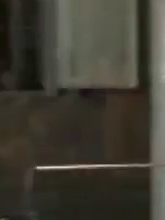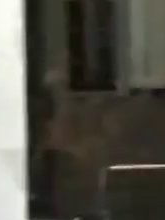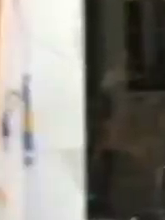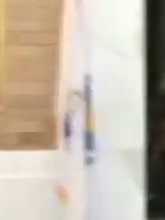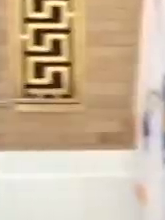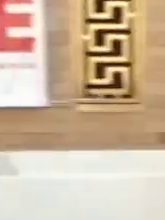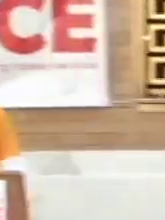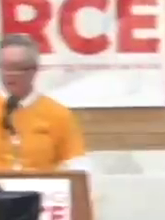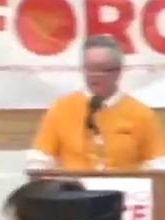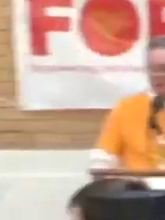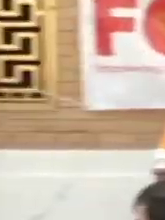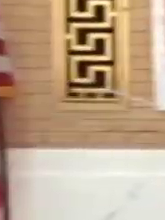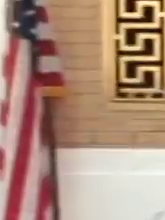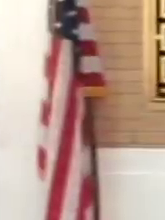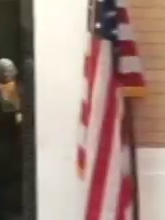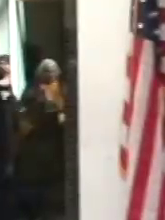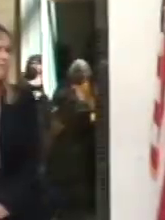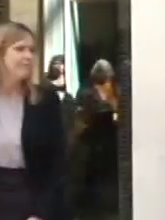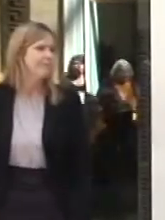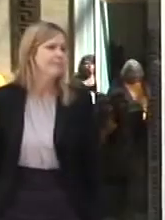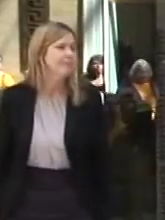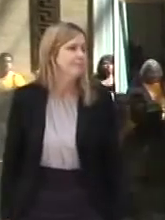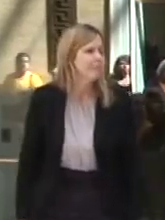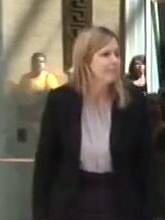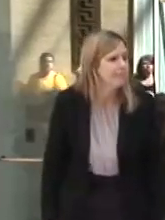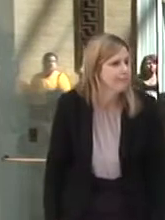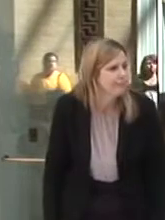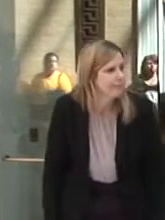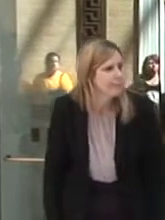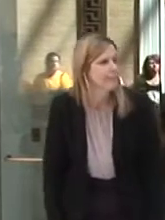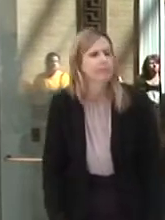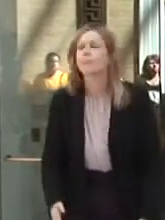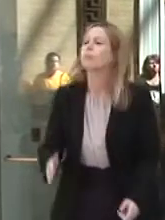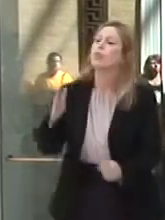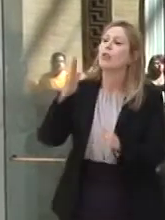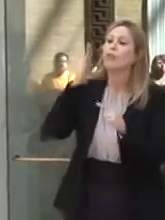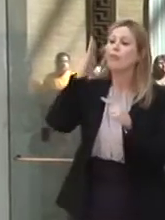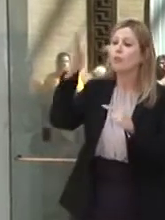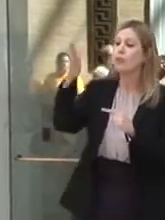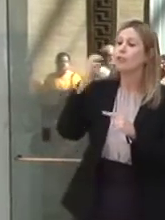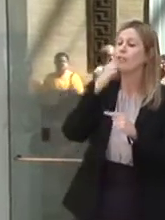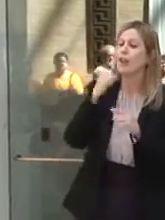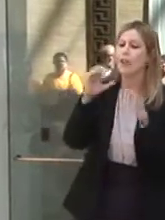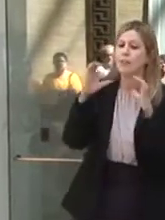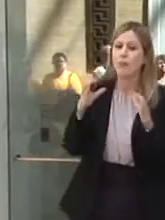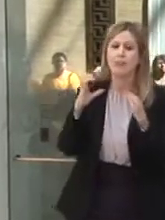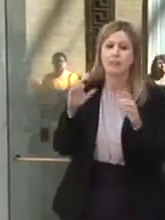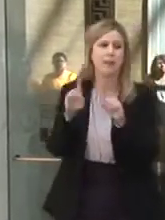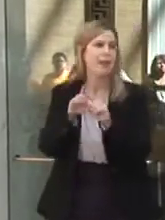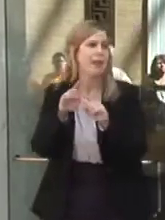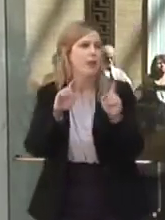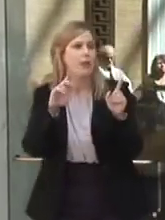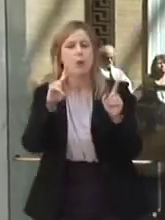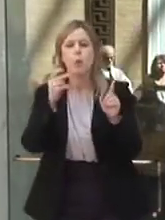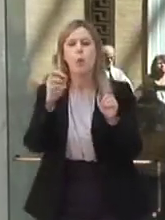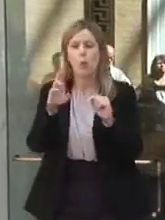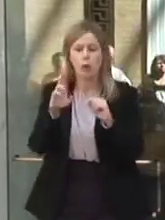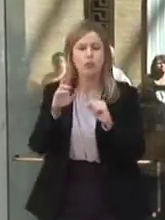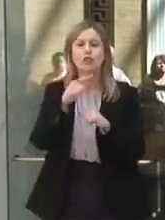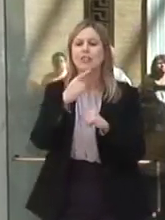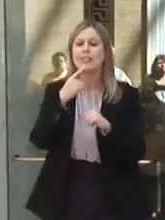takes a lot of courage to stand up here. The future of the caring force isn't people like Andy, Michael, myself. It's people like Cor. There, as she said, there's